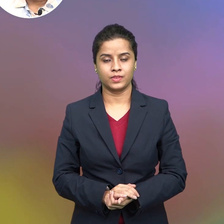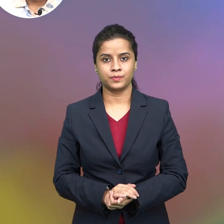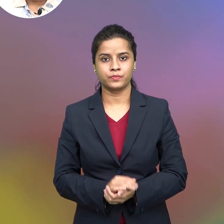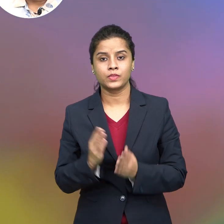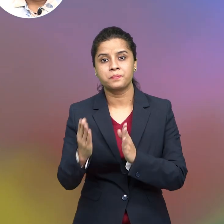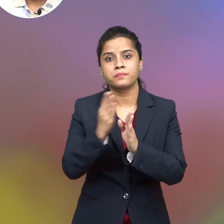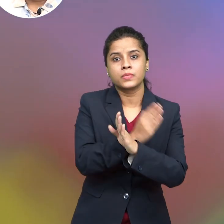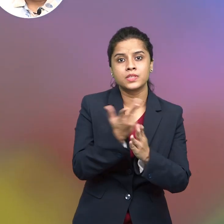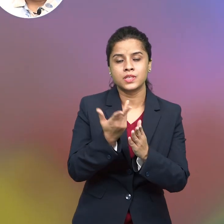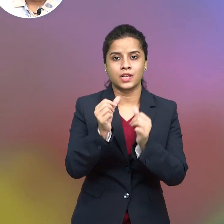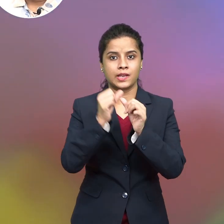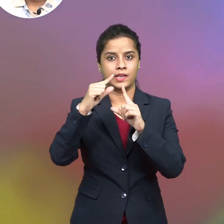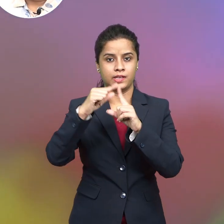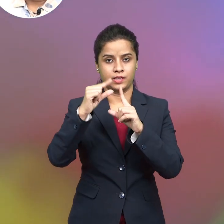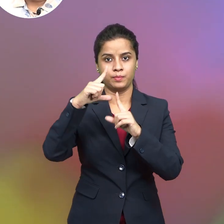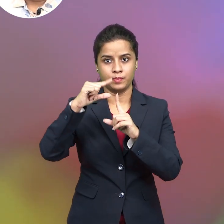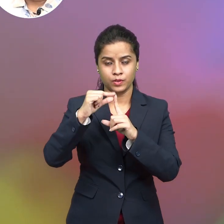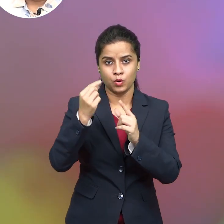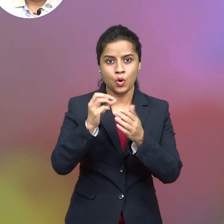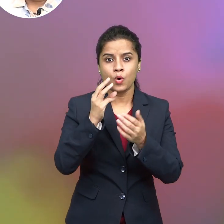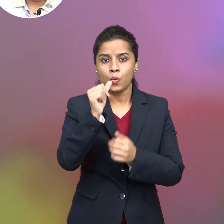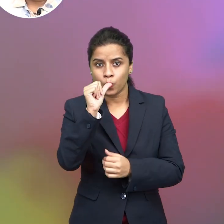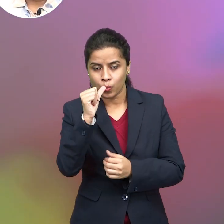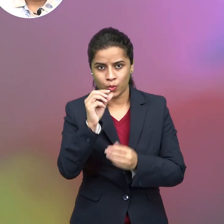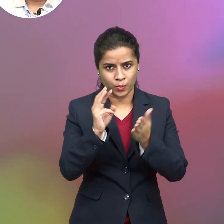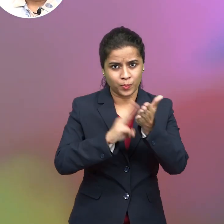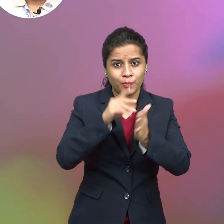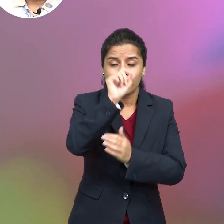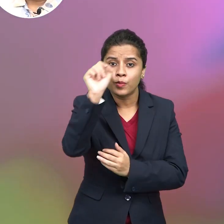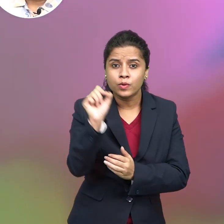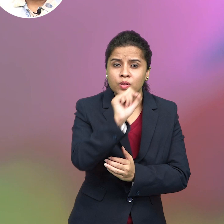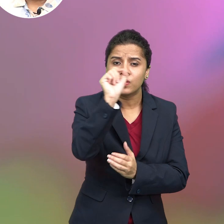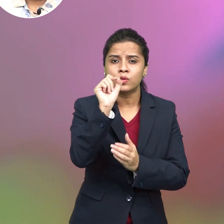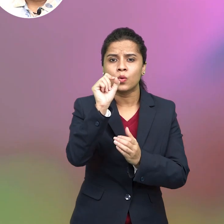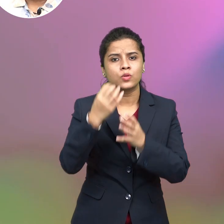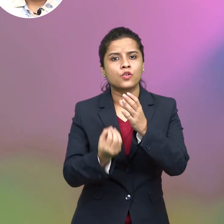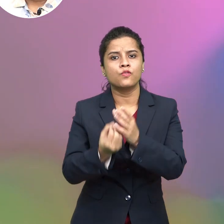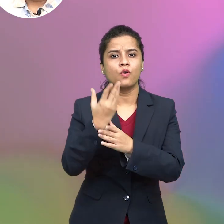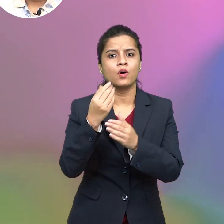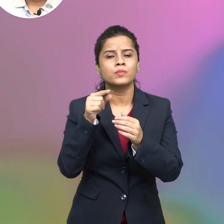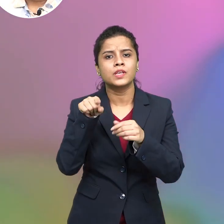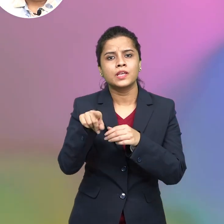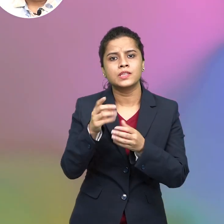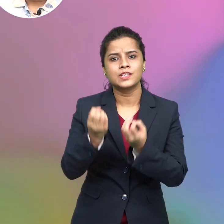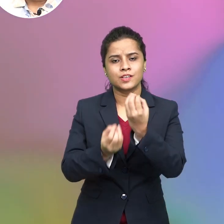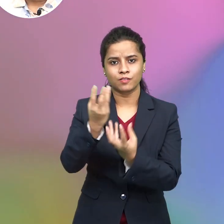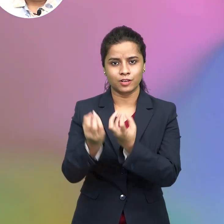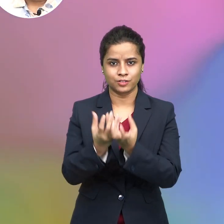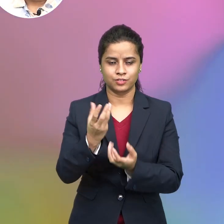Besides ATP, water molecules are also formed in this reaction.